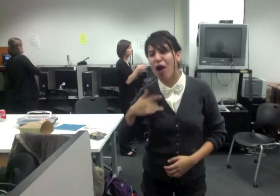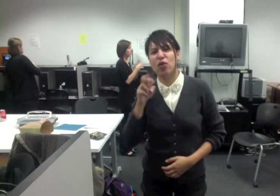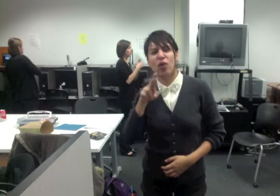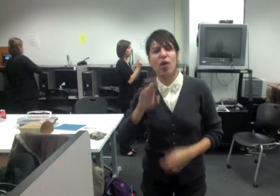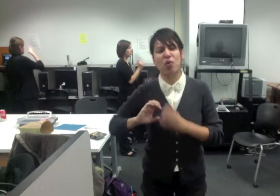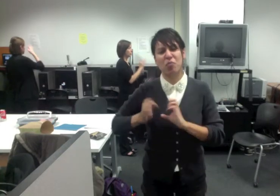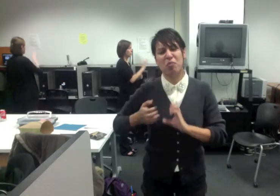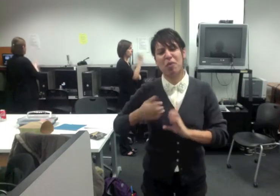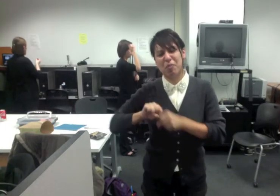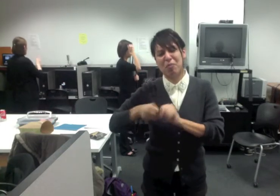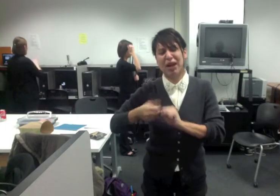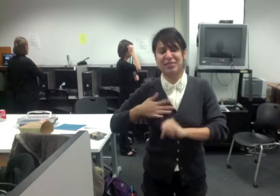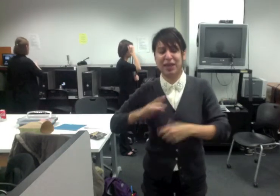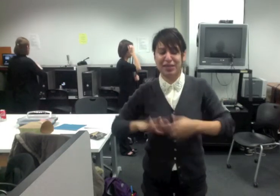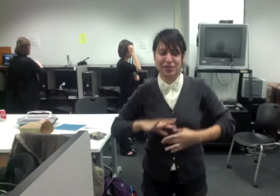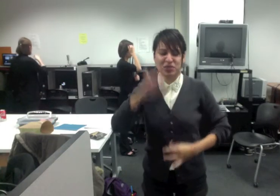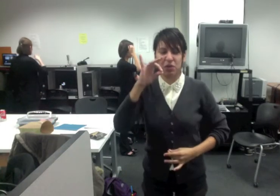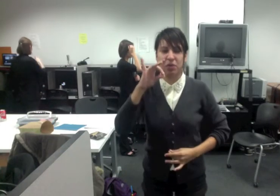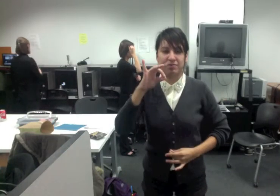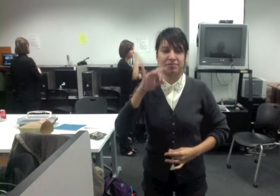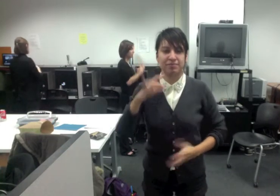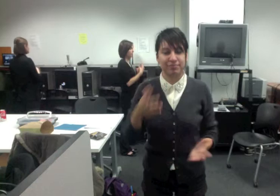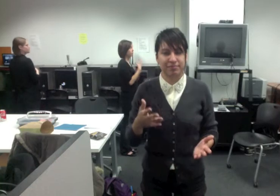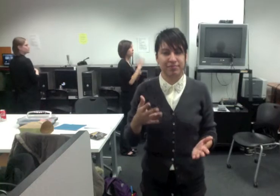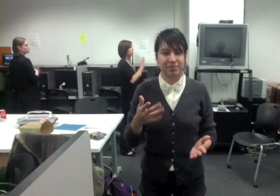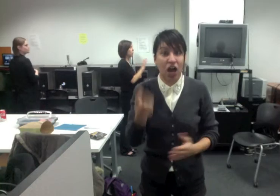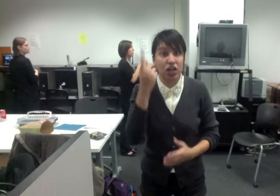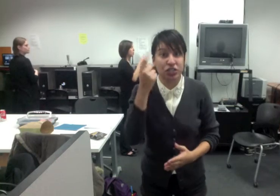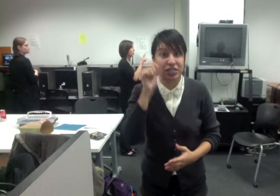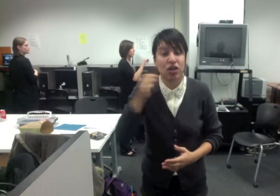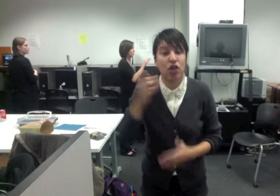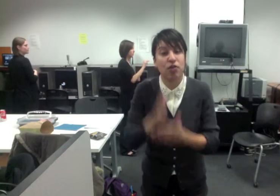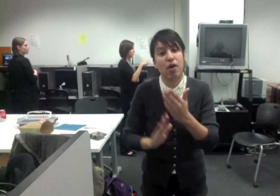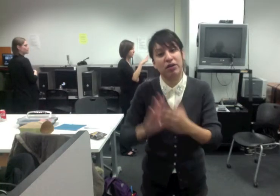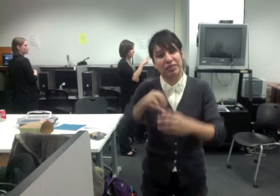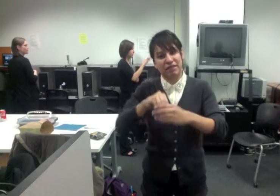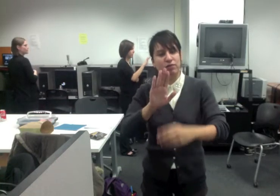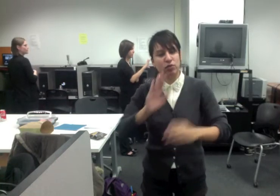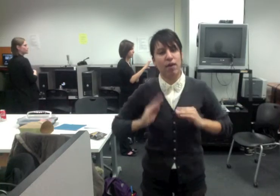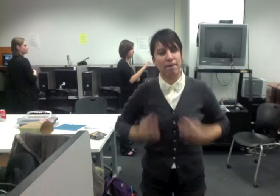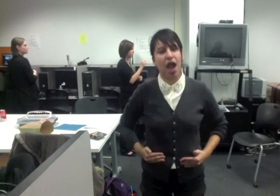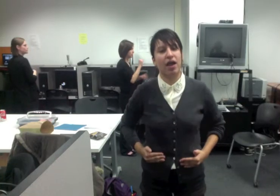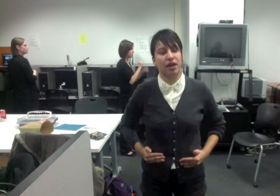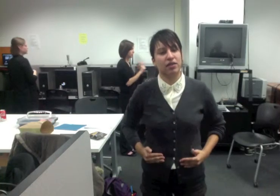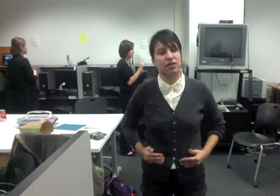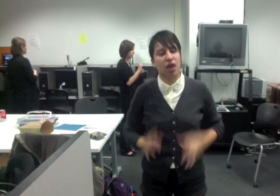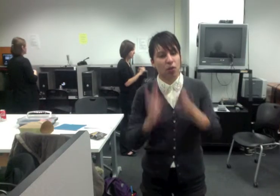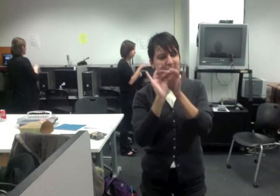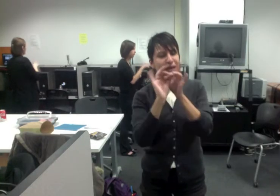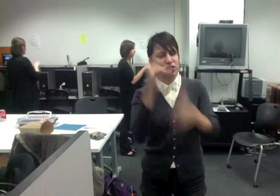controls decision-making and not language. But if you don't know why you do what you do, and people respond to why you do what